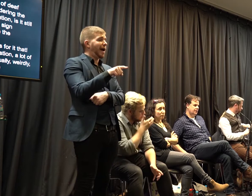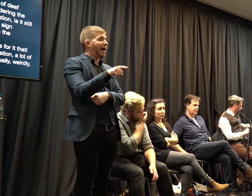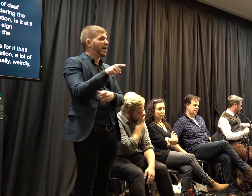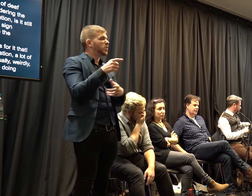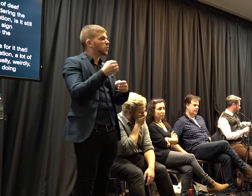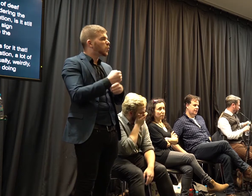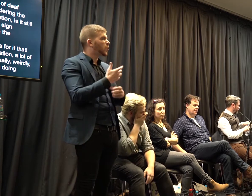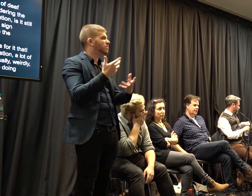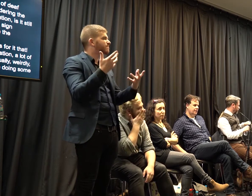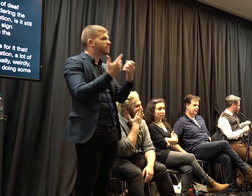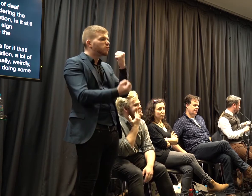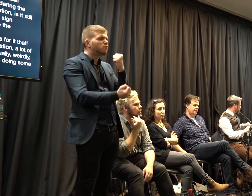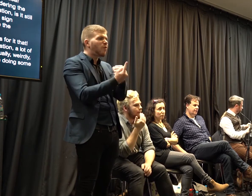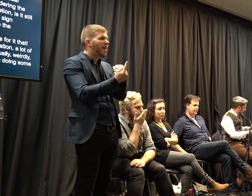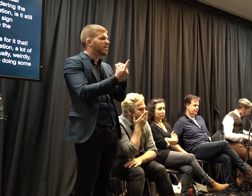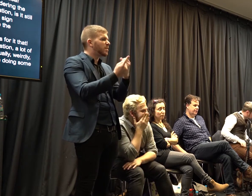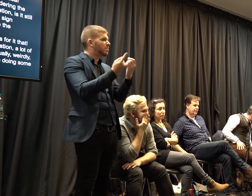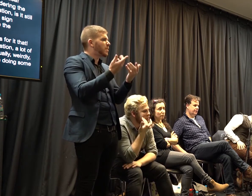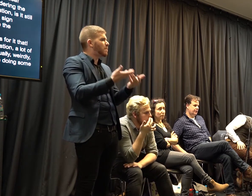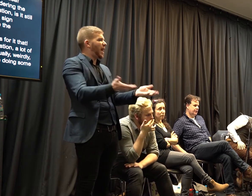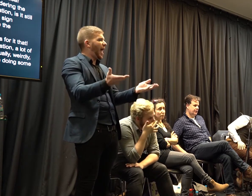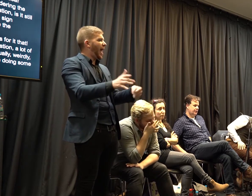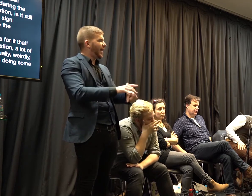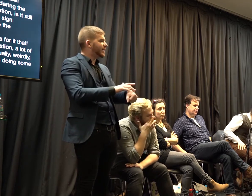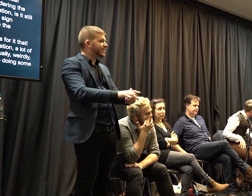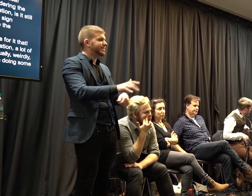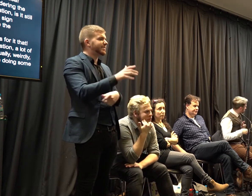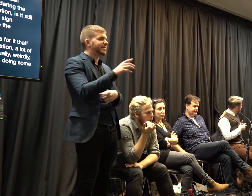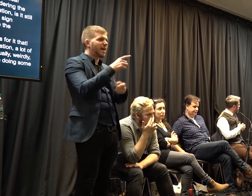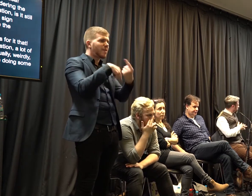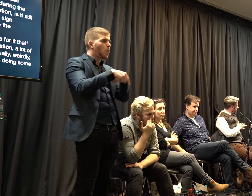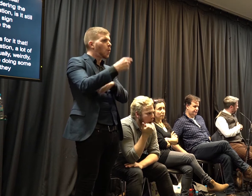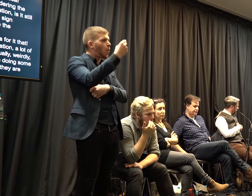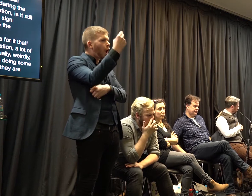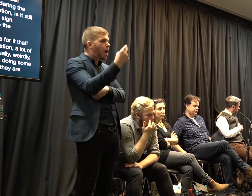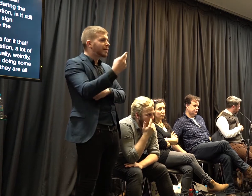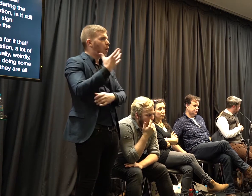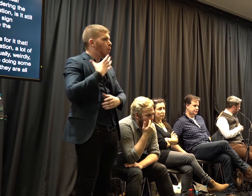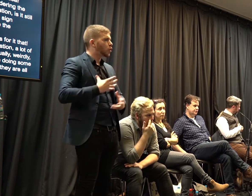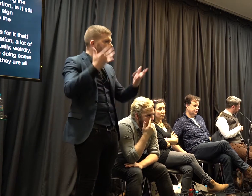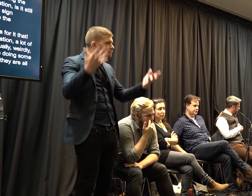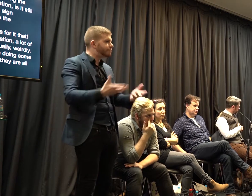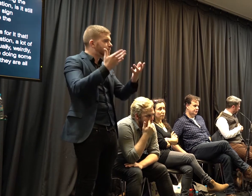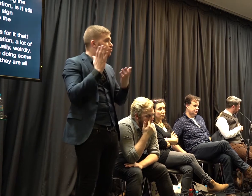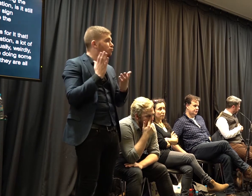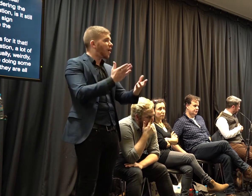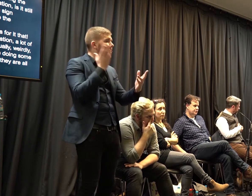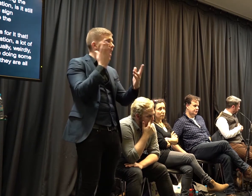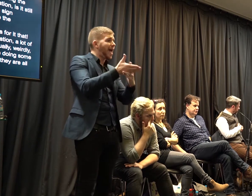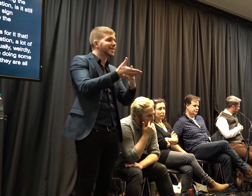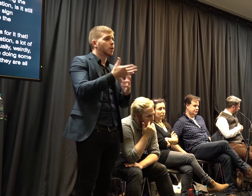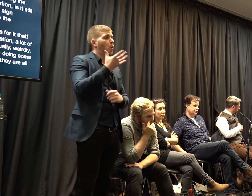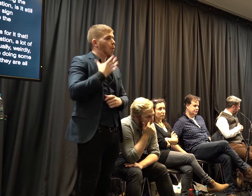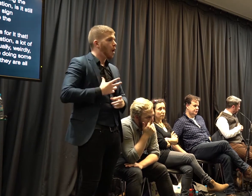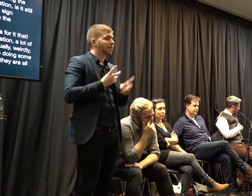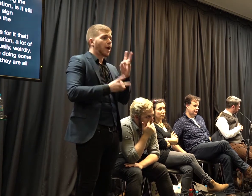some little random play somewhere random, and they're all artistic and want to provide access, so they want to do an interpreted